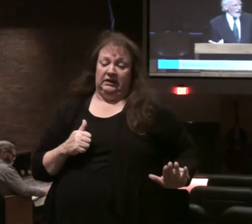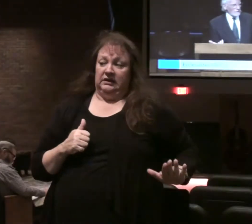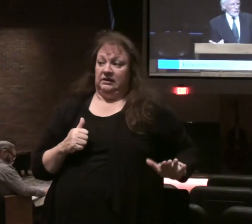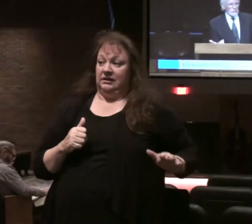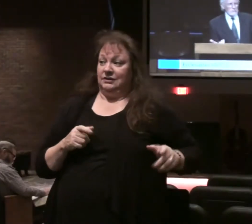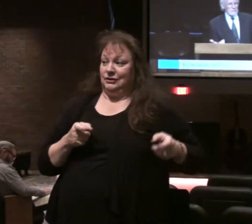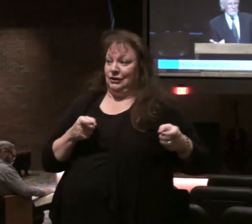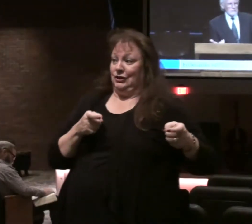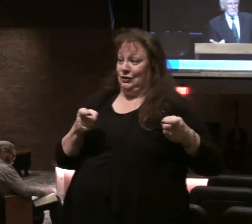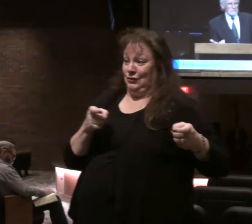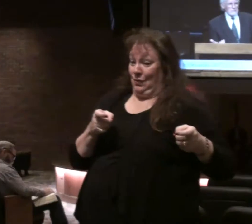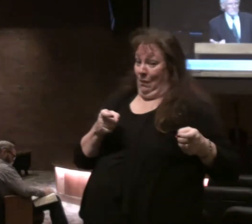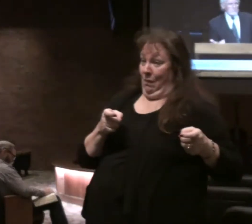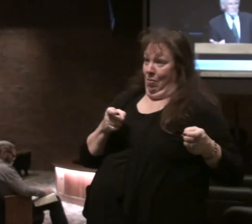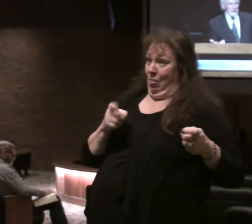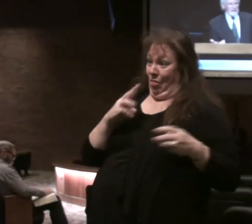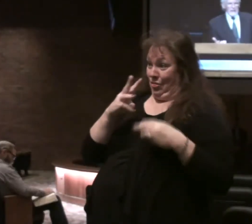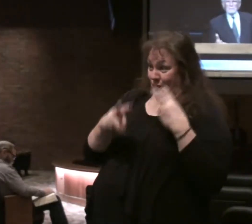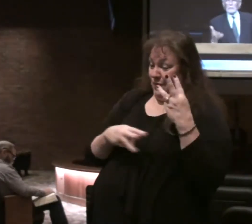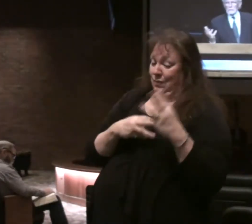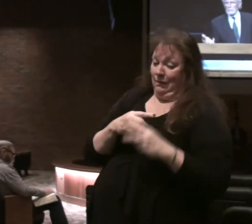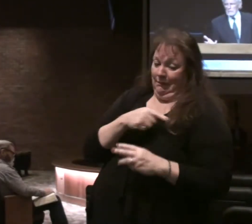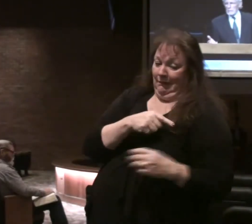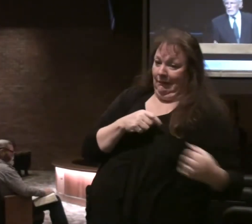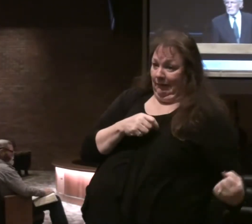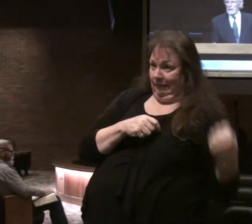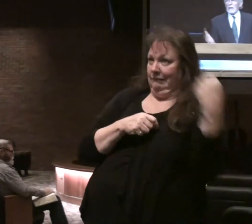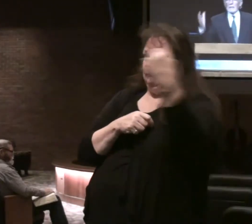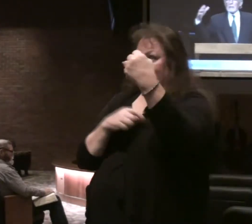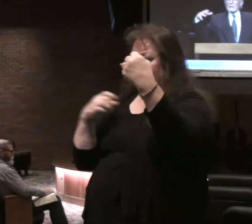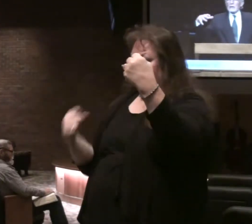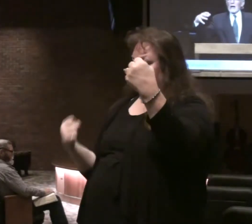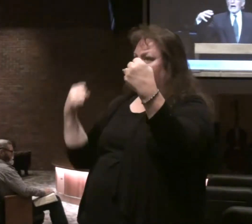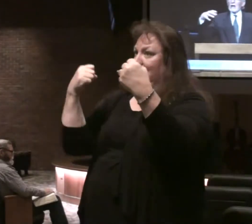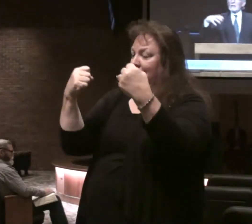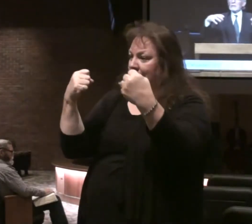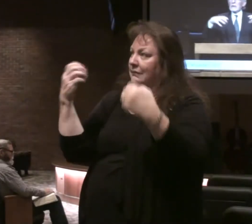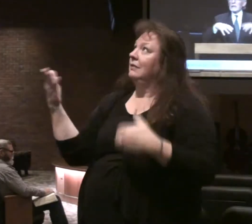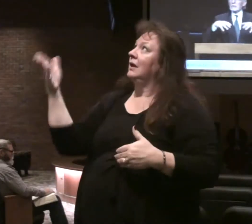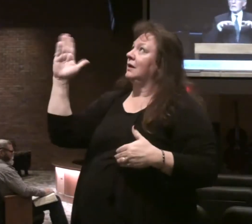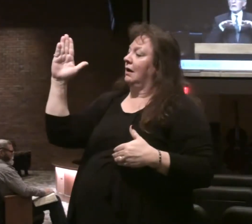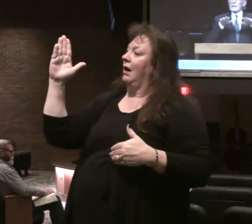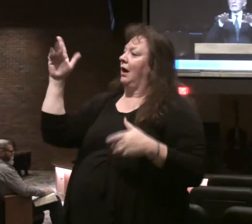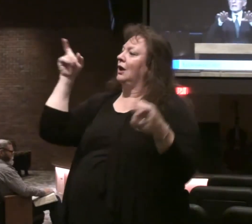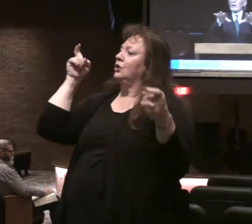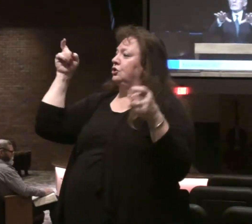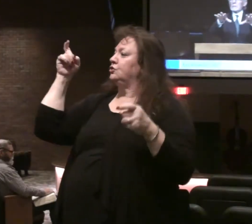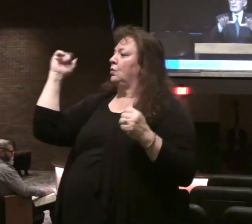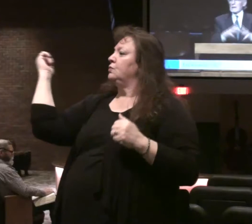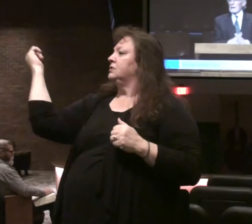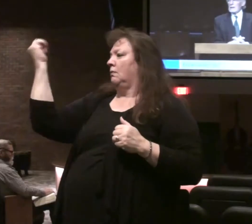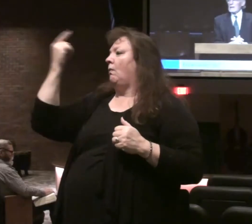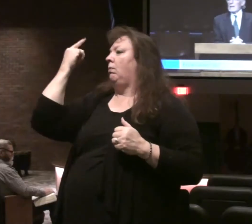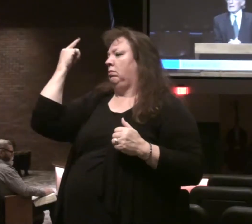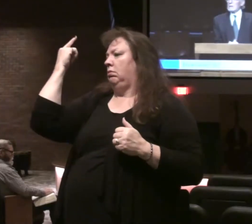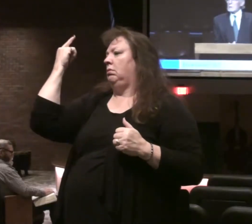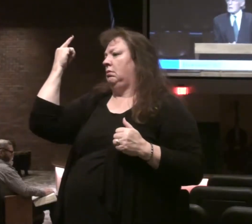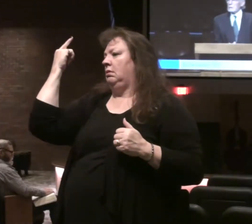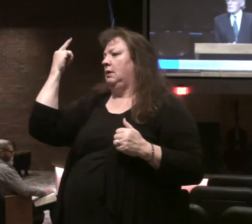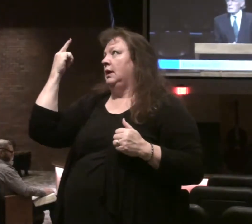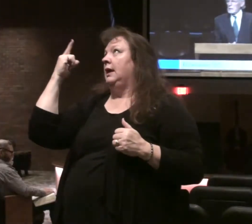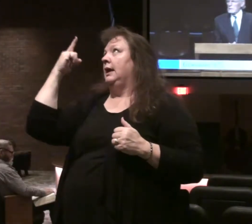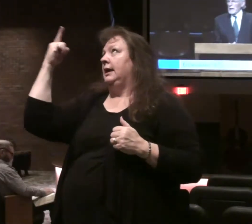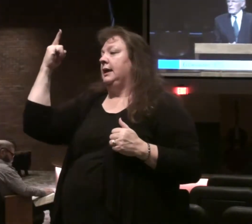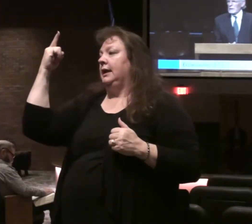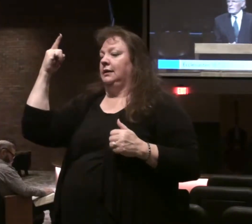of the devil. And he puts people in power, but it's God ultimately controlling it, and ultimately, He is the one